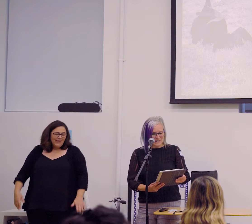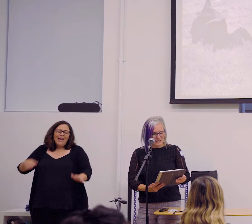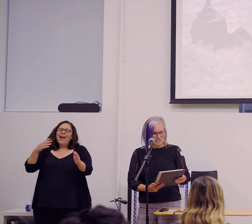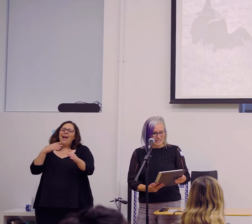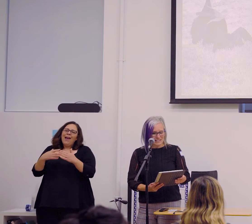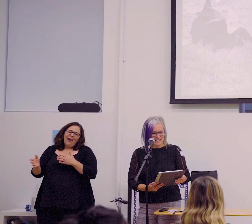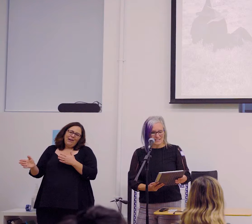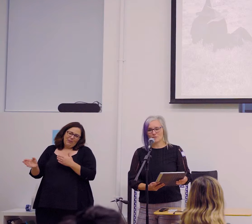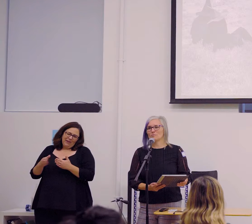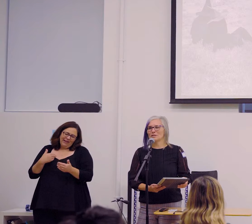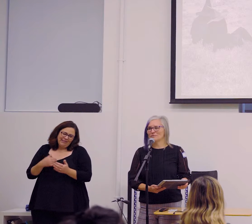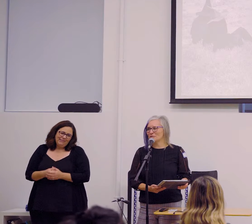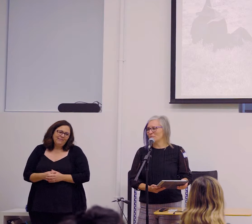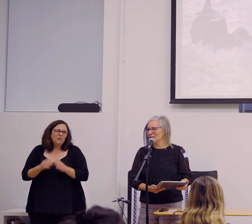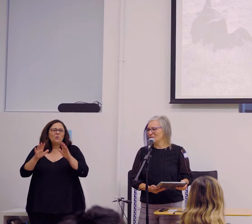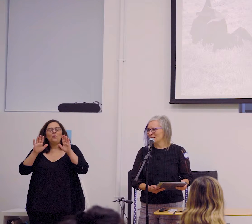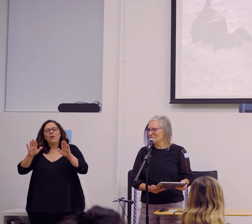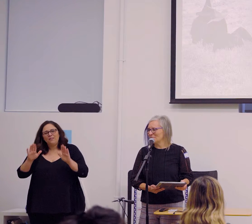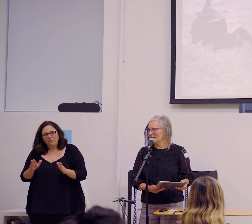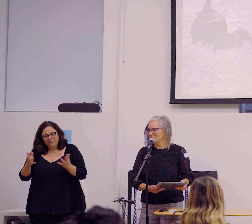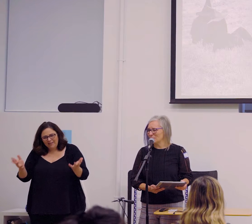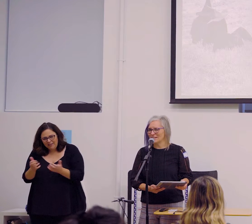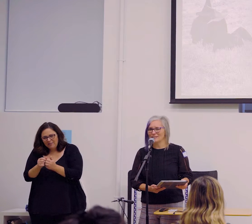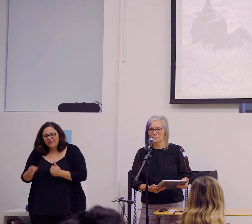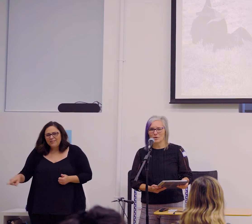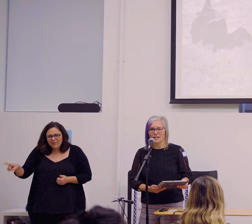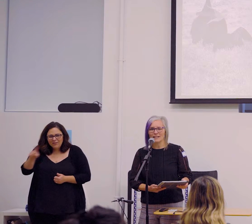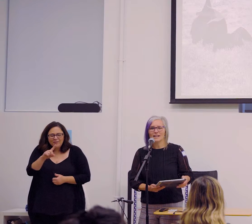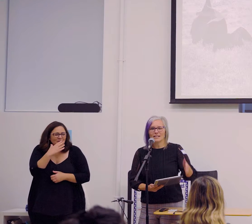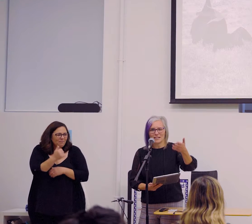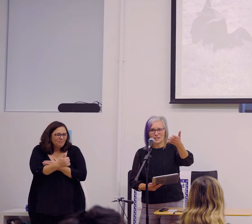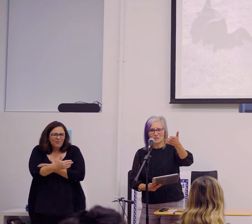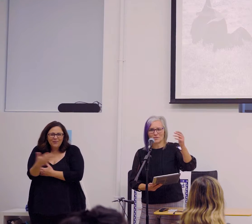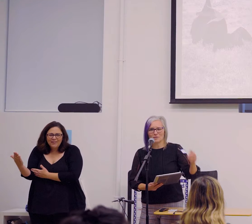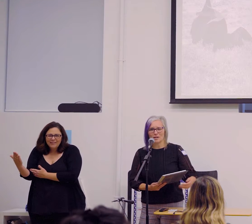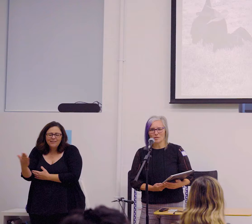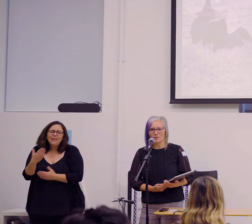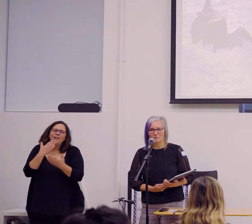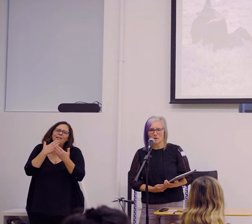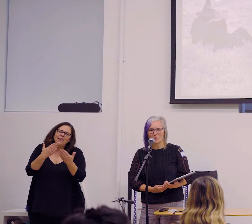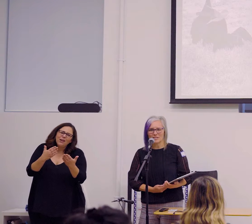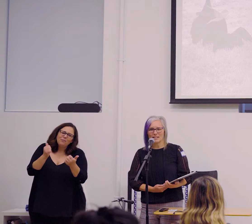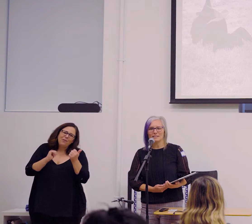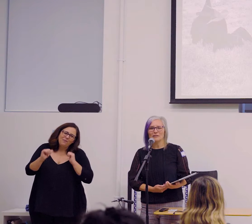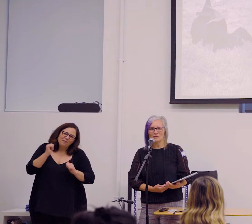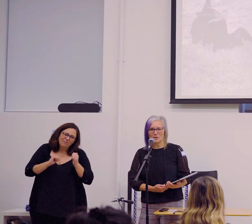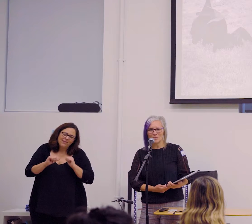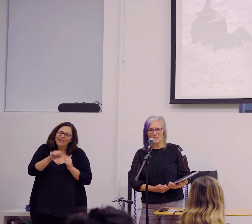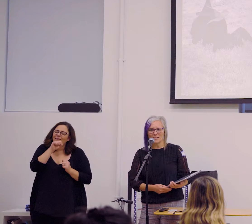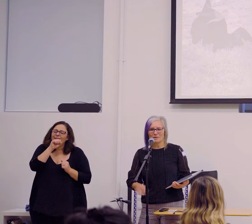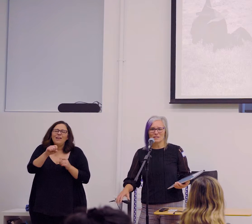Anyways, it is wonderful to be here with everyone this morning. Good morning. Thank you to our performers. I